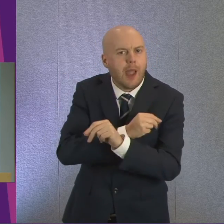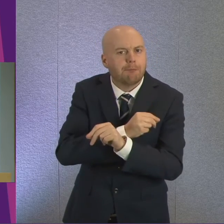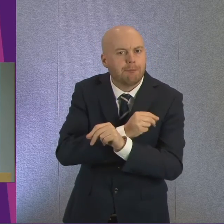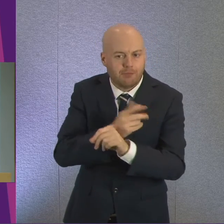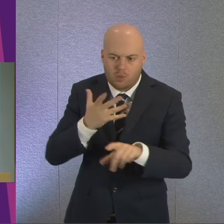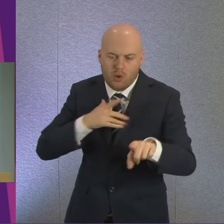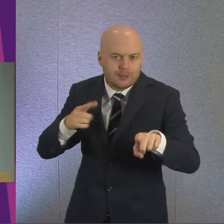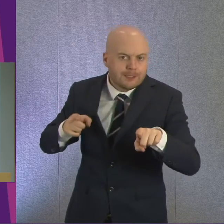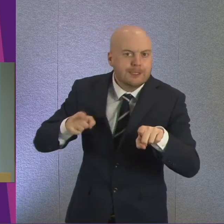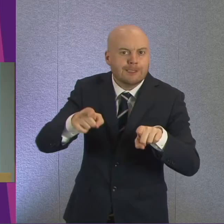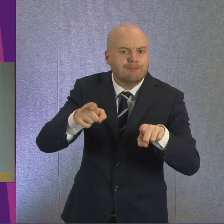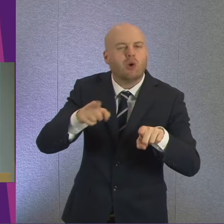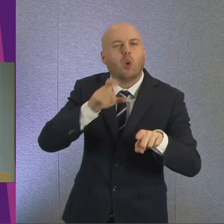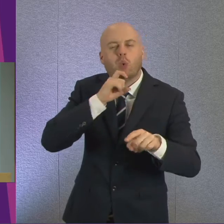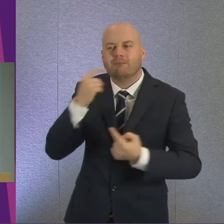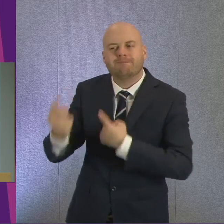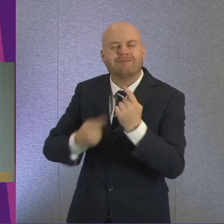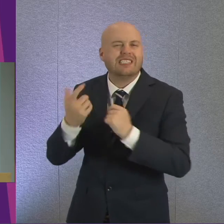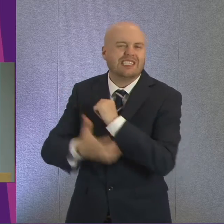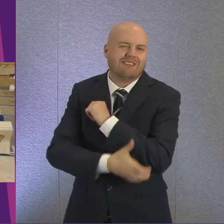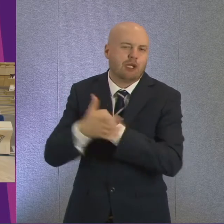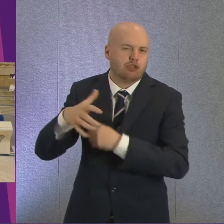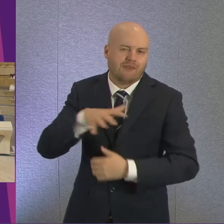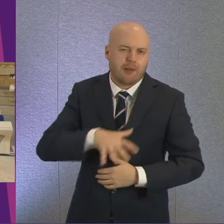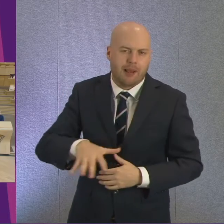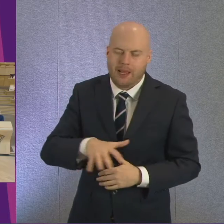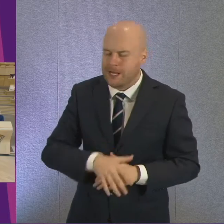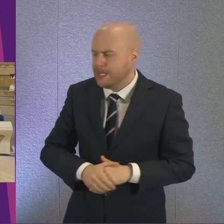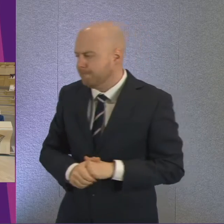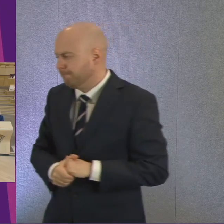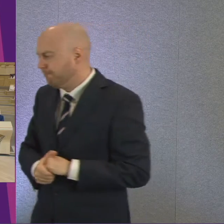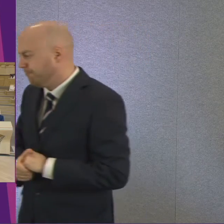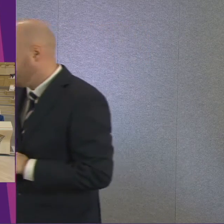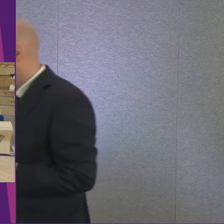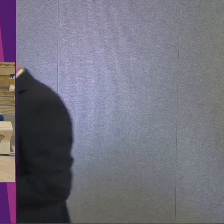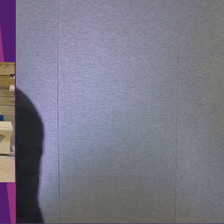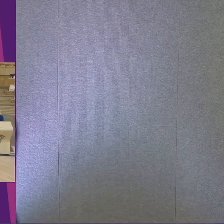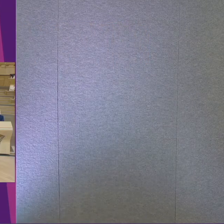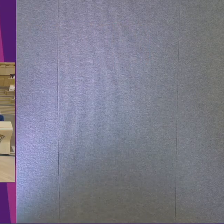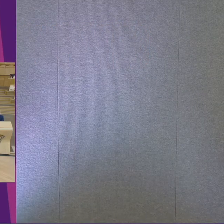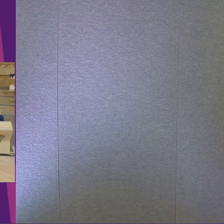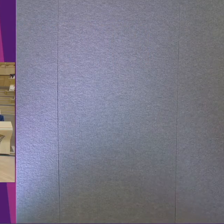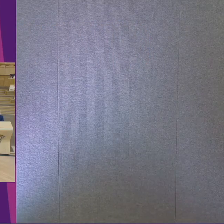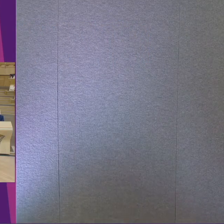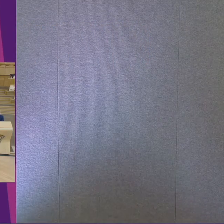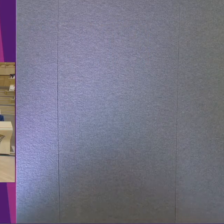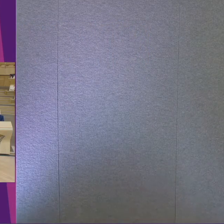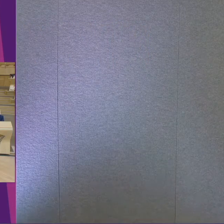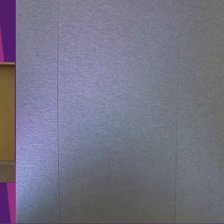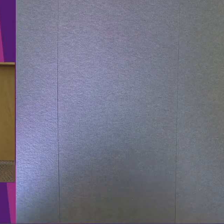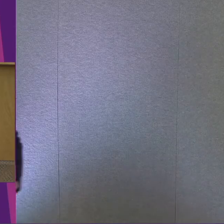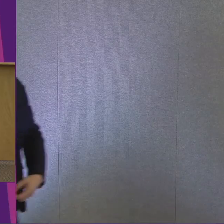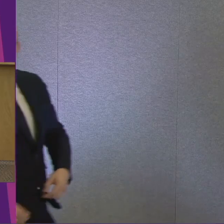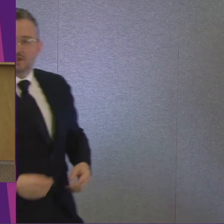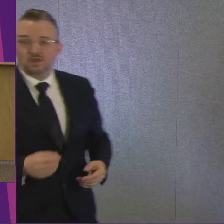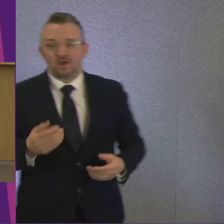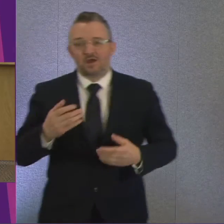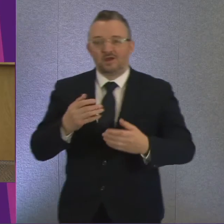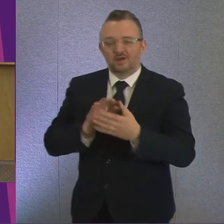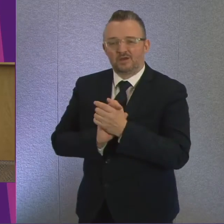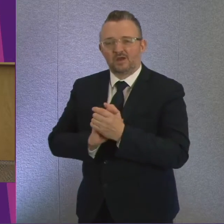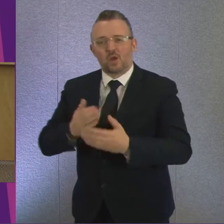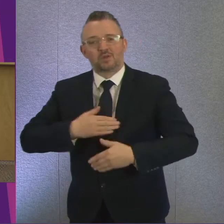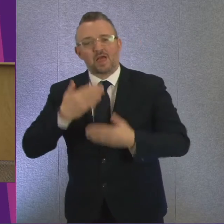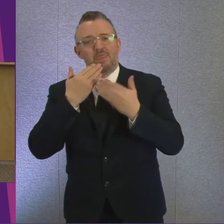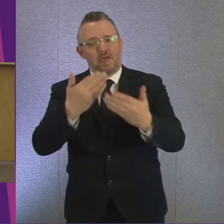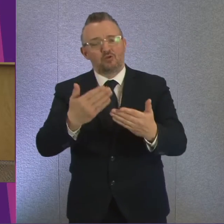most disadvantaged families. Alex Cole-Hamilton. Grateful for that answer. Can I remind the Chamber that I am married to a primary school teacher who is